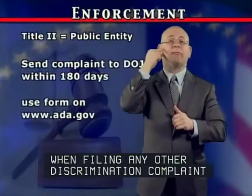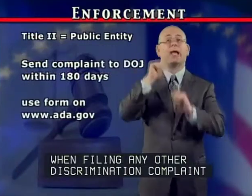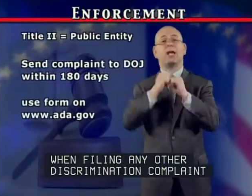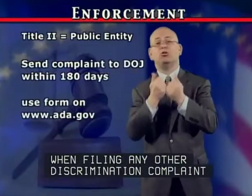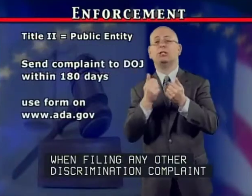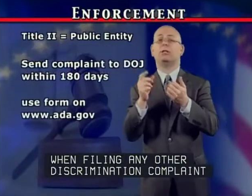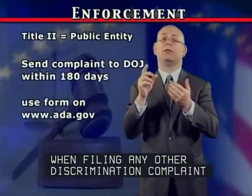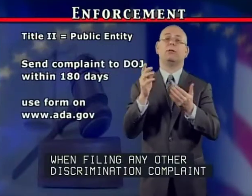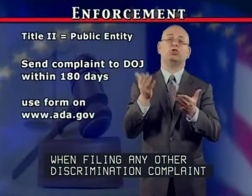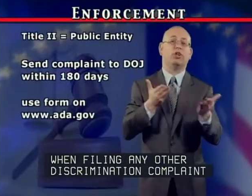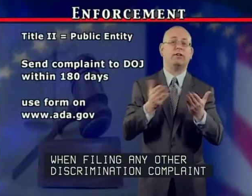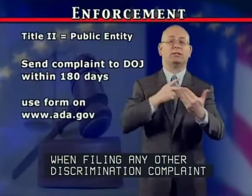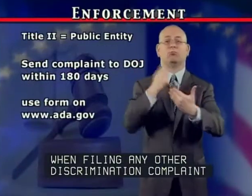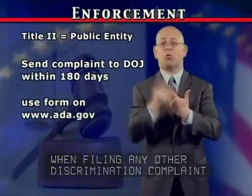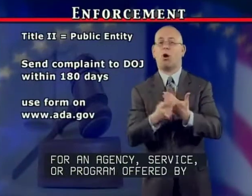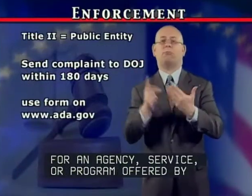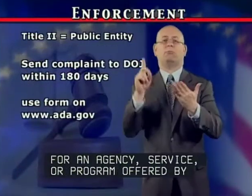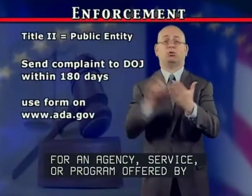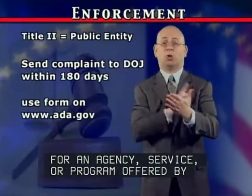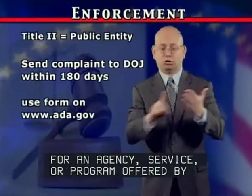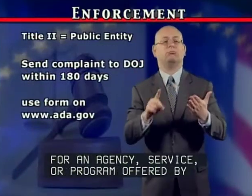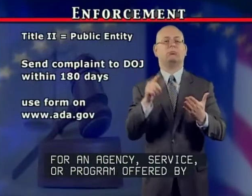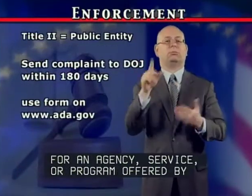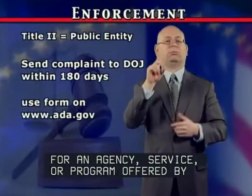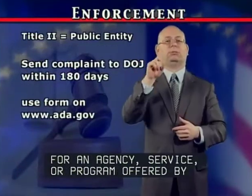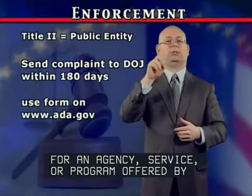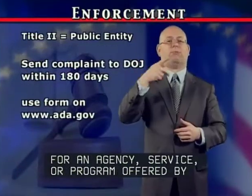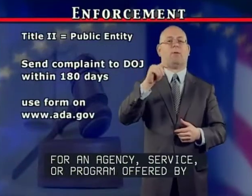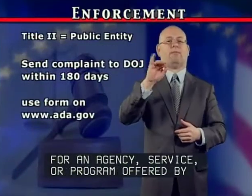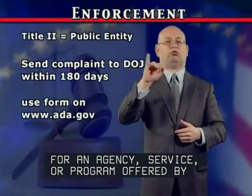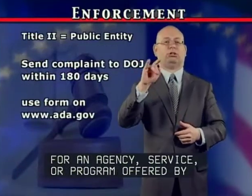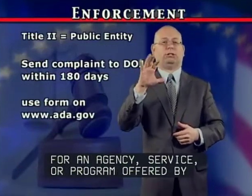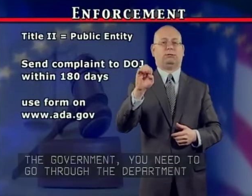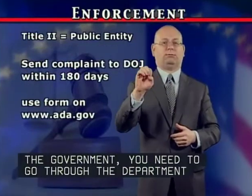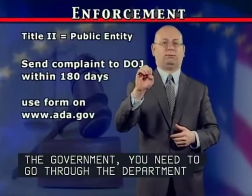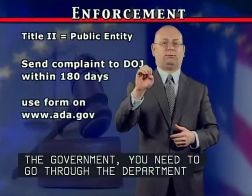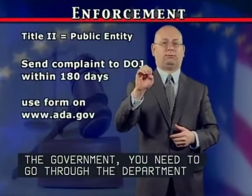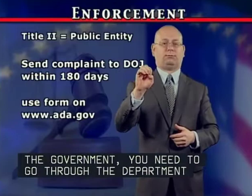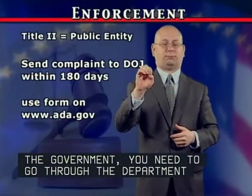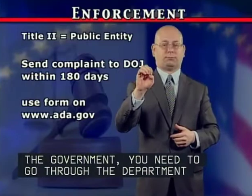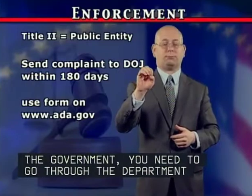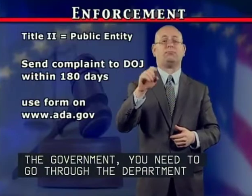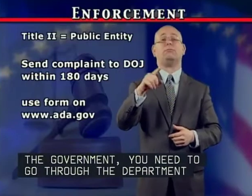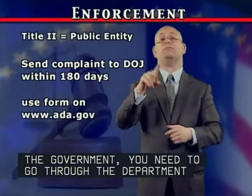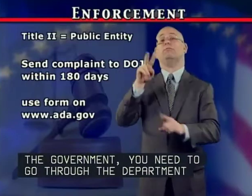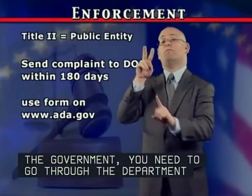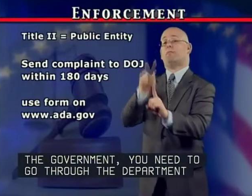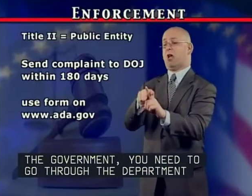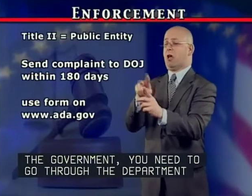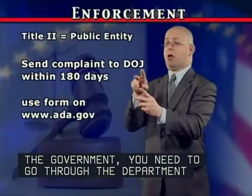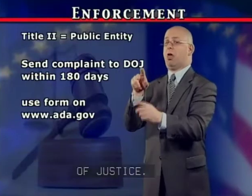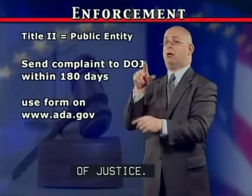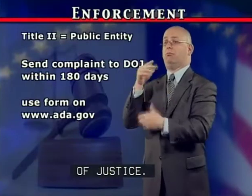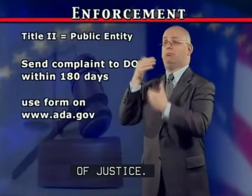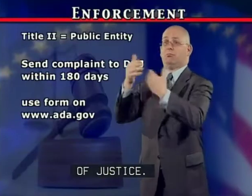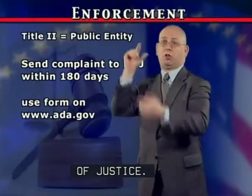filing any other discrimination complaint for an agency, service, or program offered by the government, you need to go through the Department of